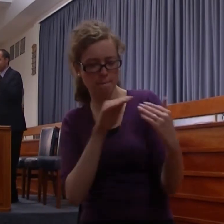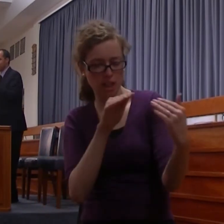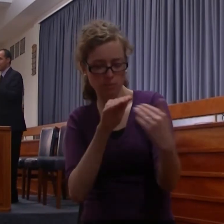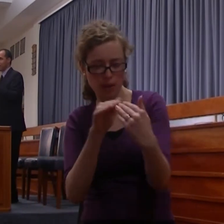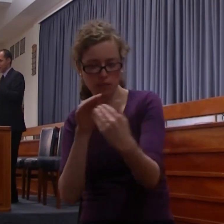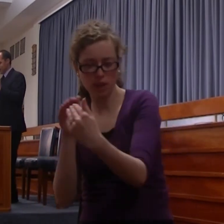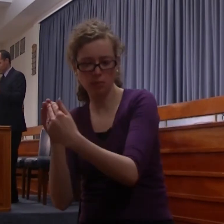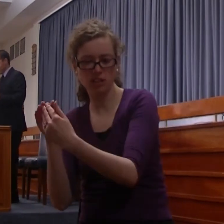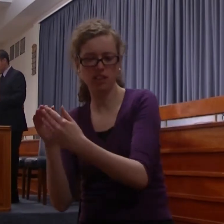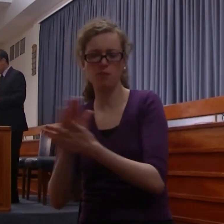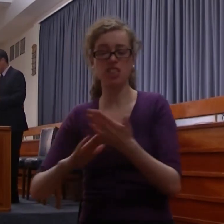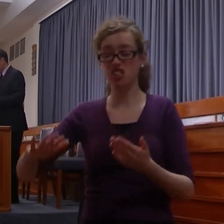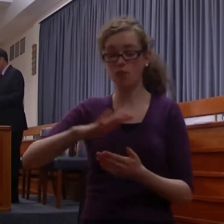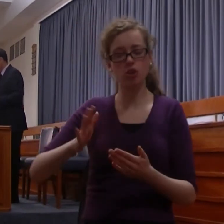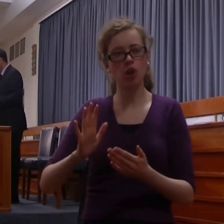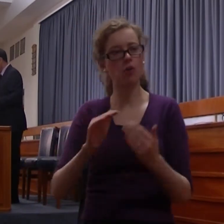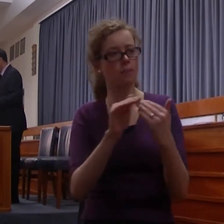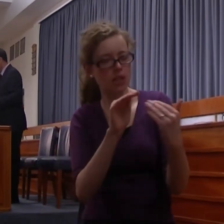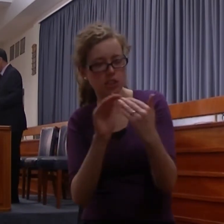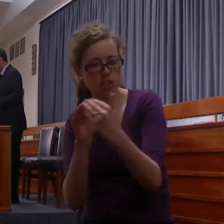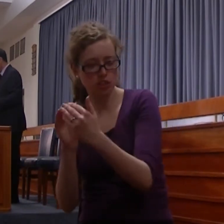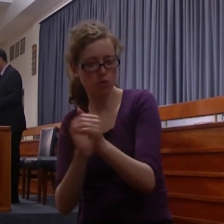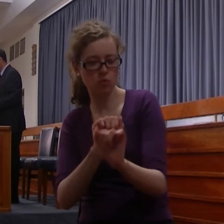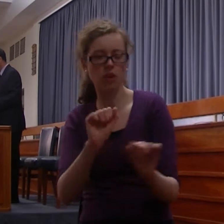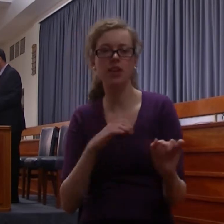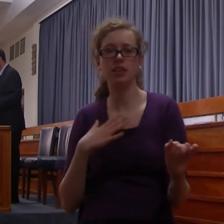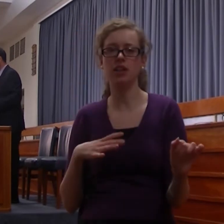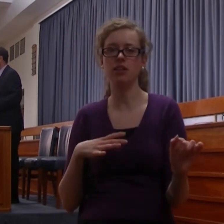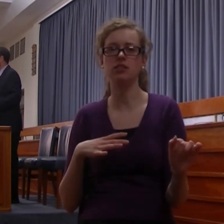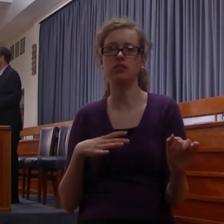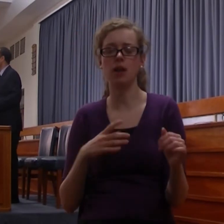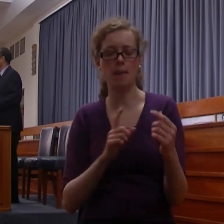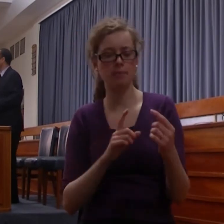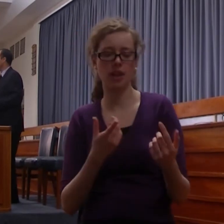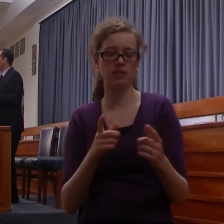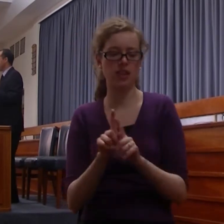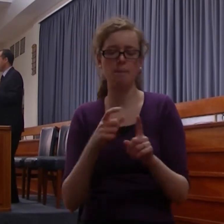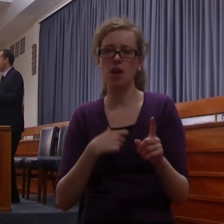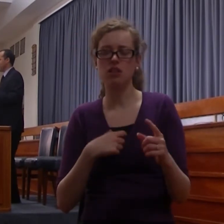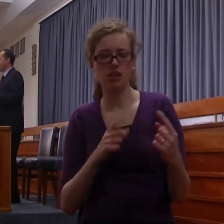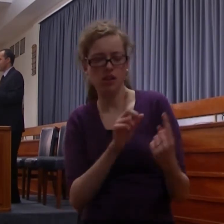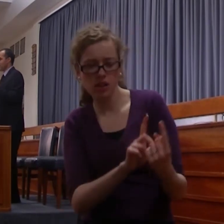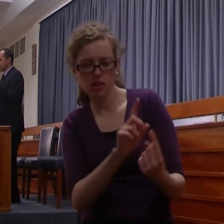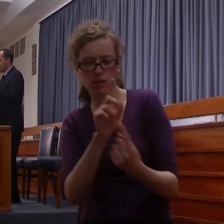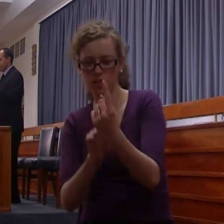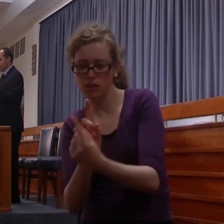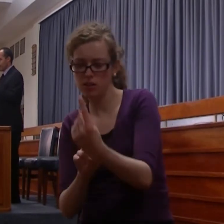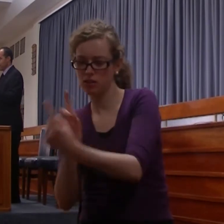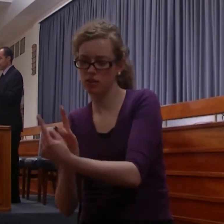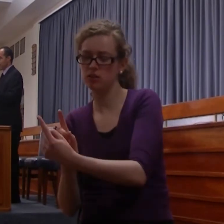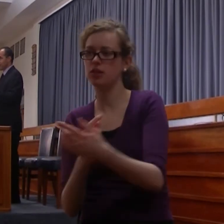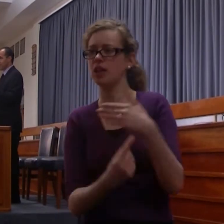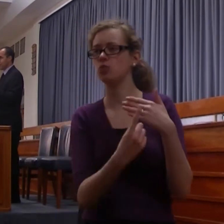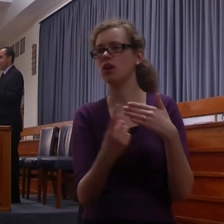and personal message to each church. So it is a specific but also